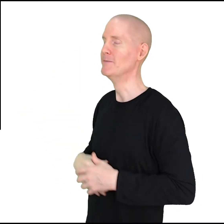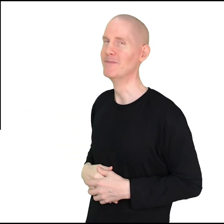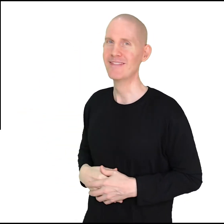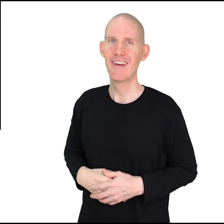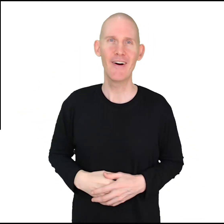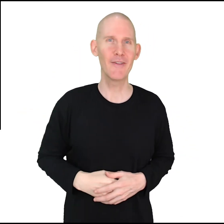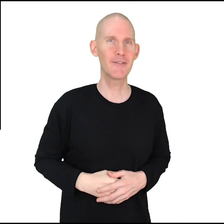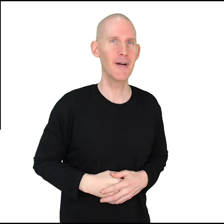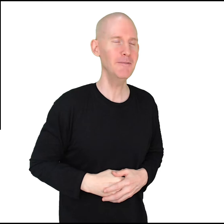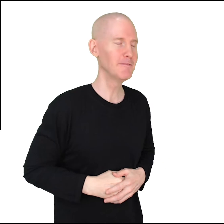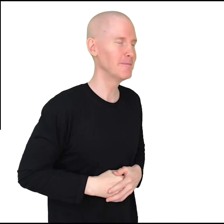Other side.